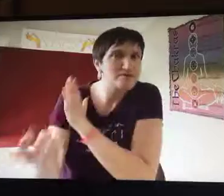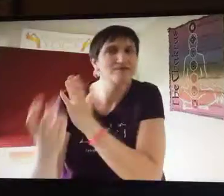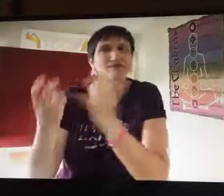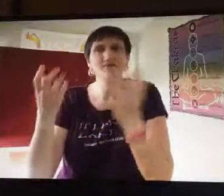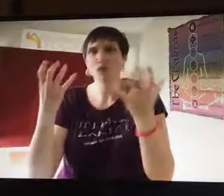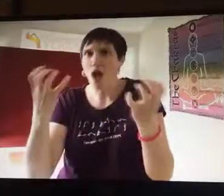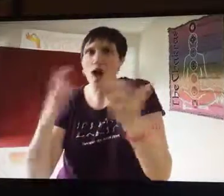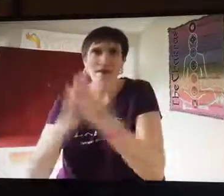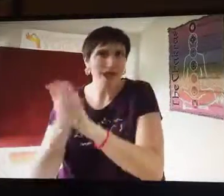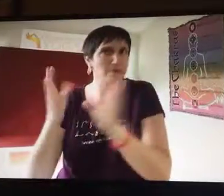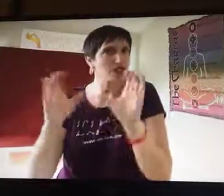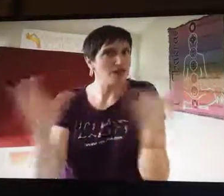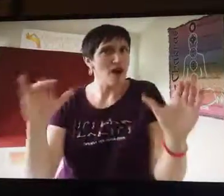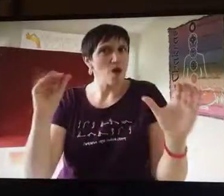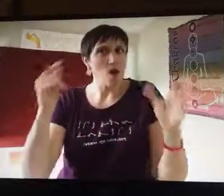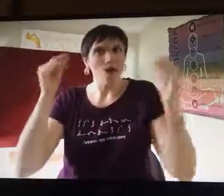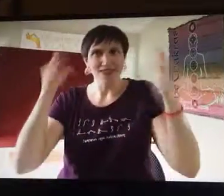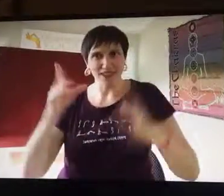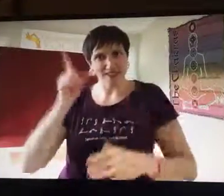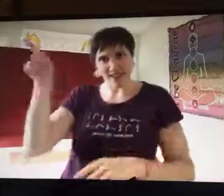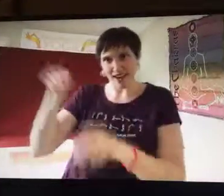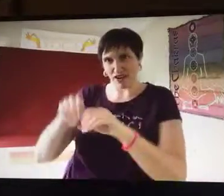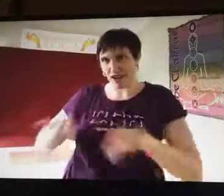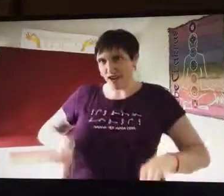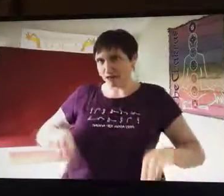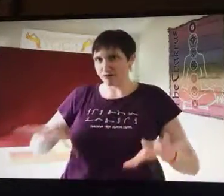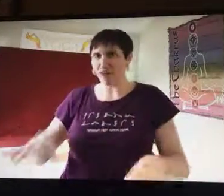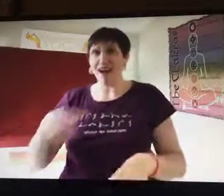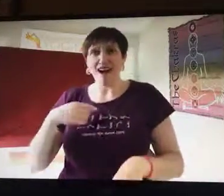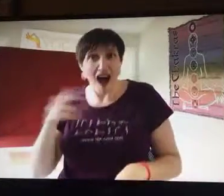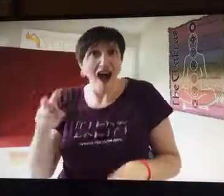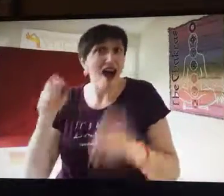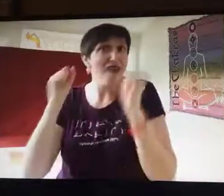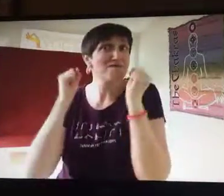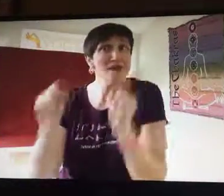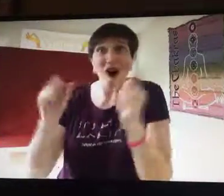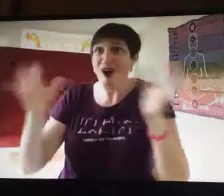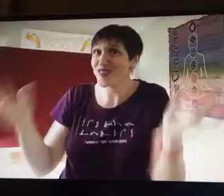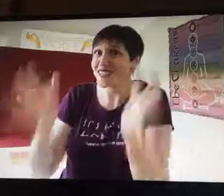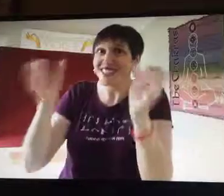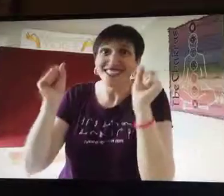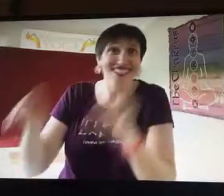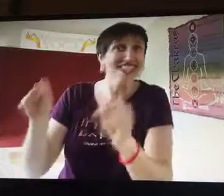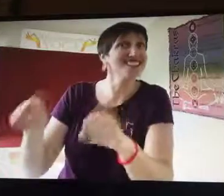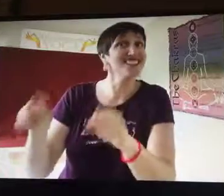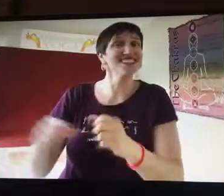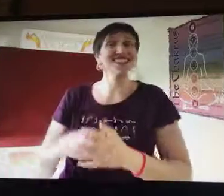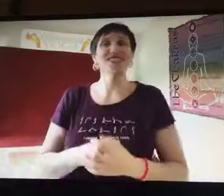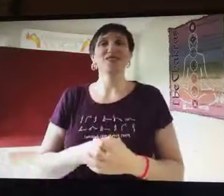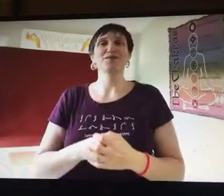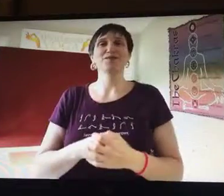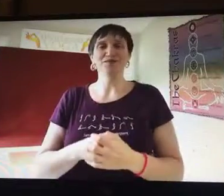excited. They really wanted to become certified yoga teachers in Australia. So yeah, I was encouraging them,